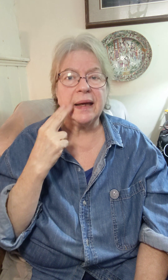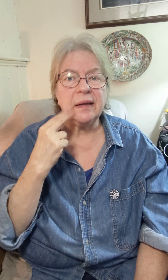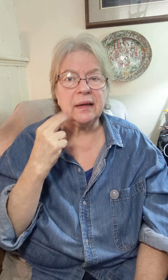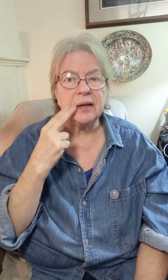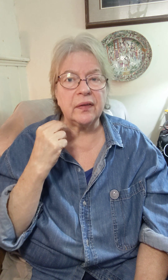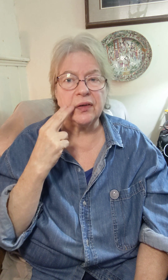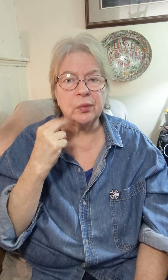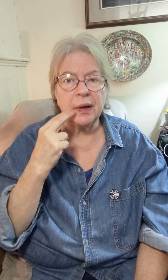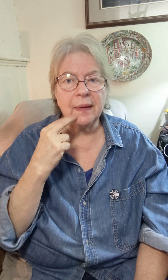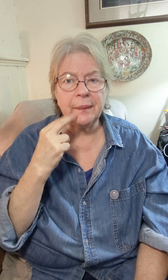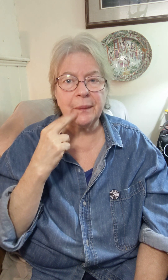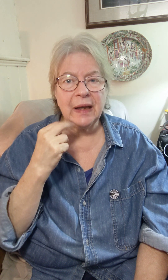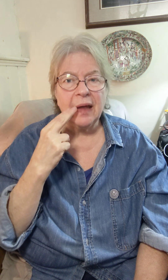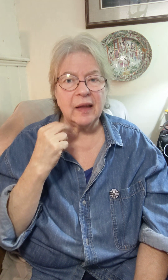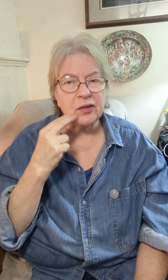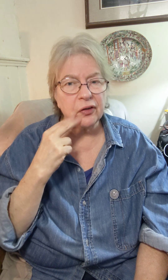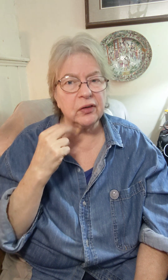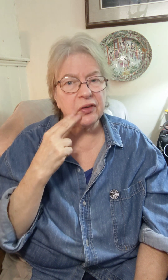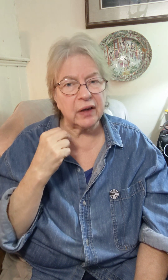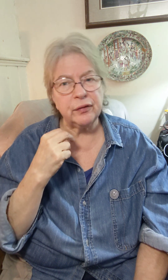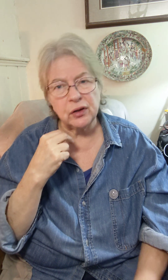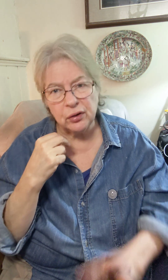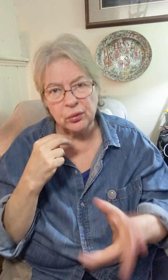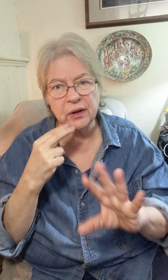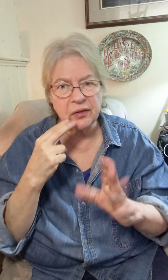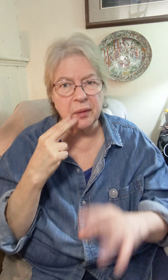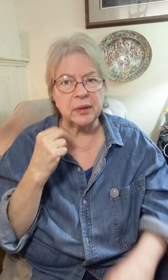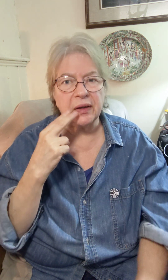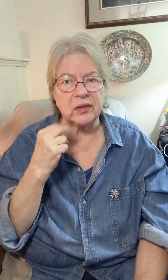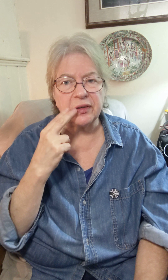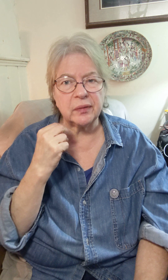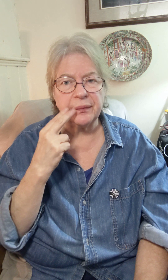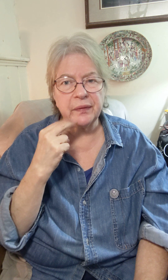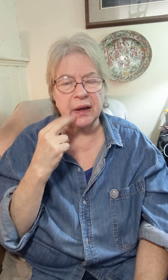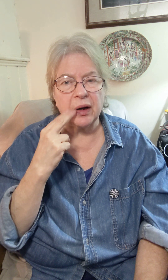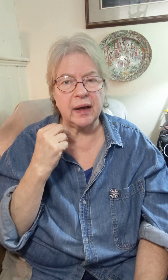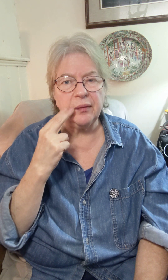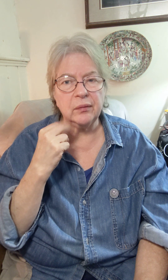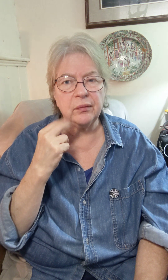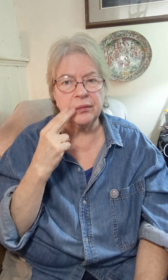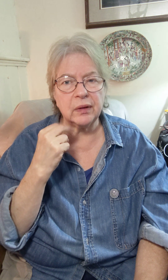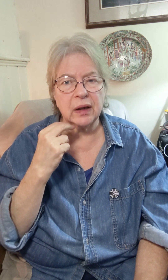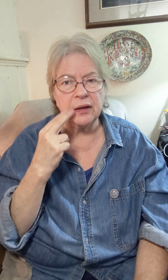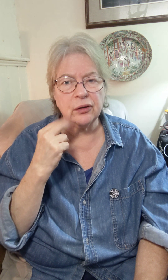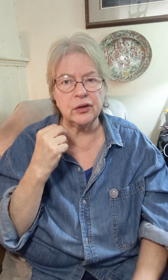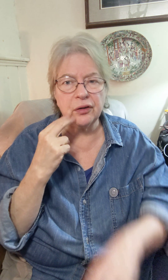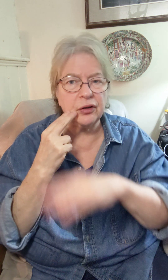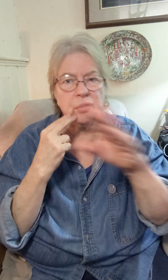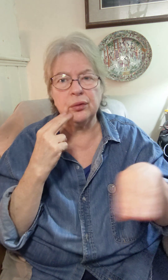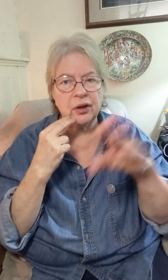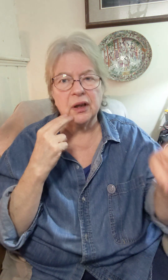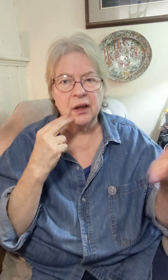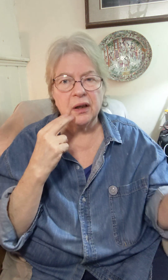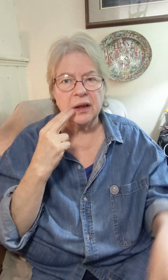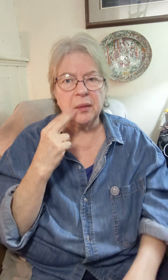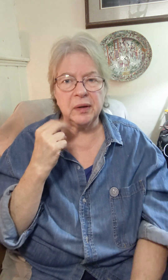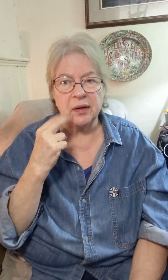candy done this way. That's also the sign for cute in some places. Now I learned cute can be done